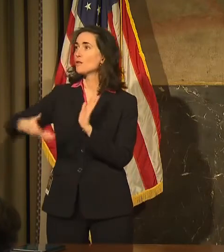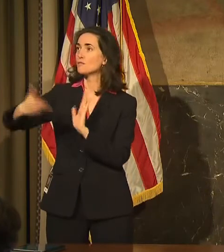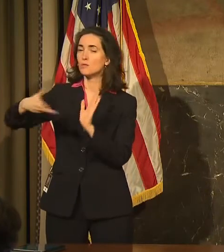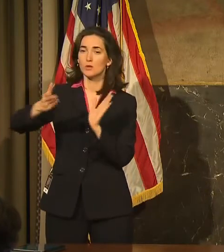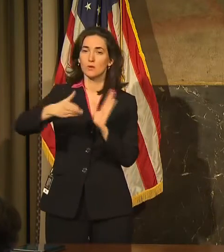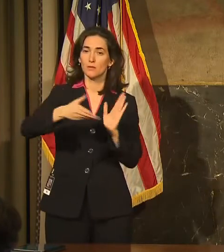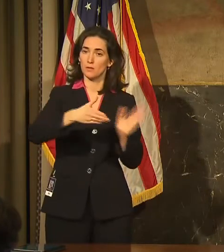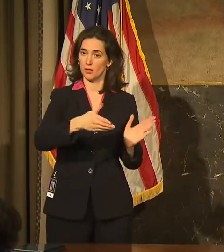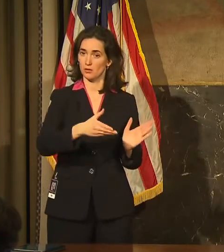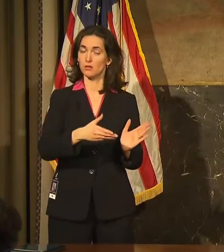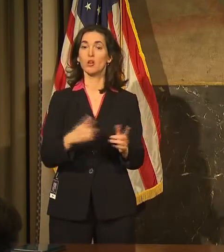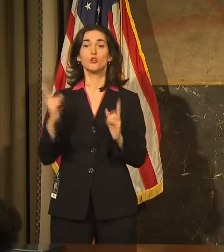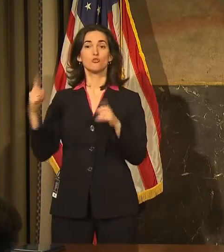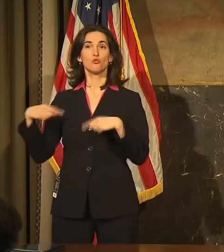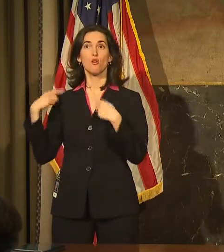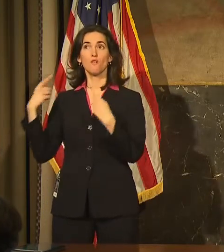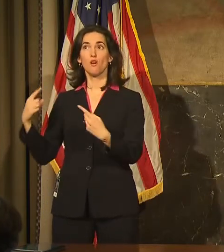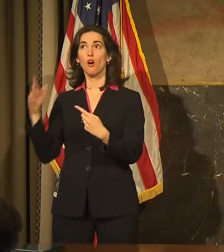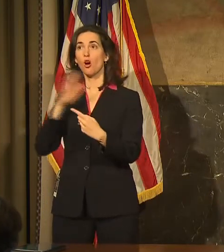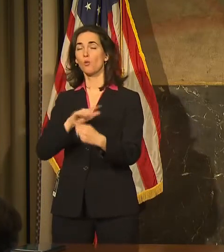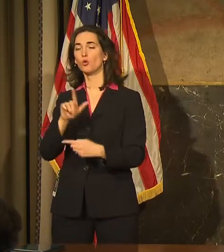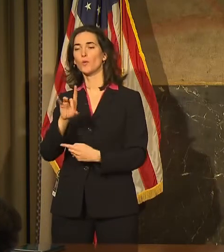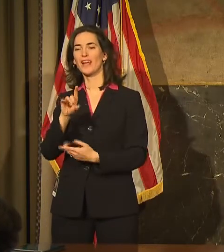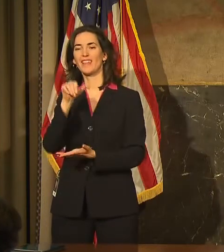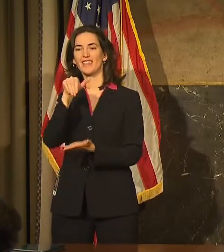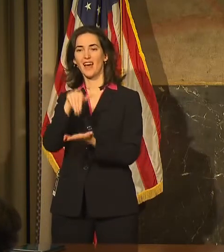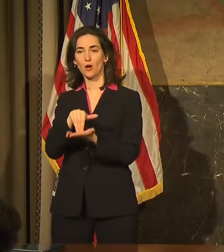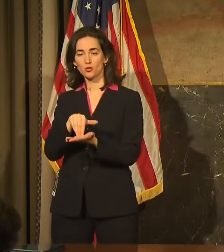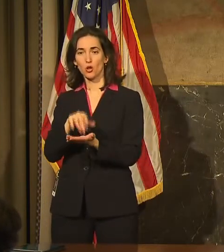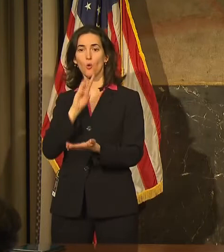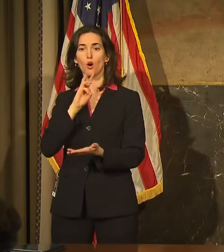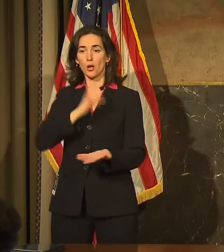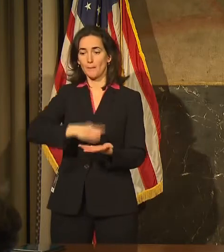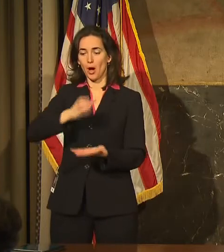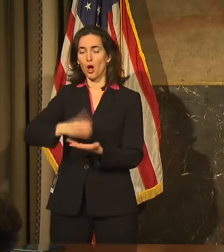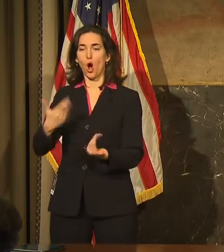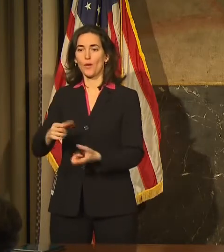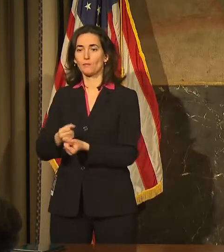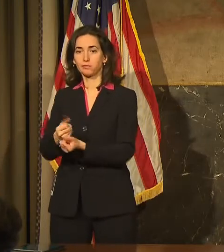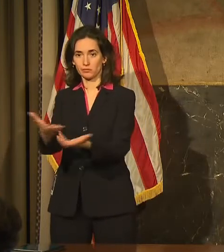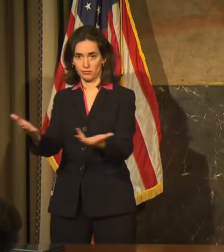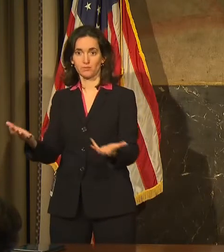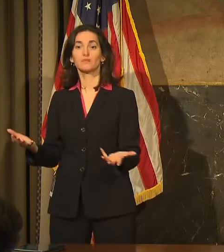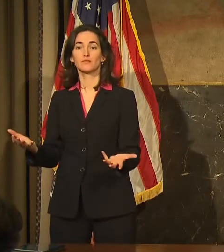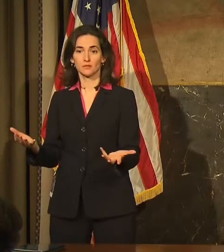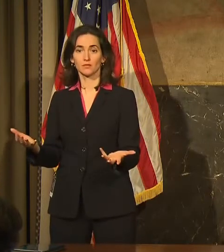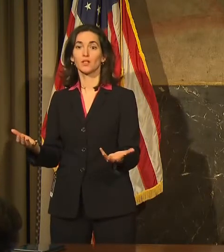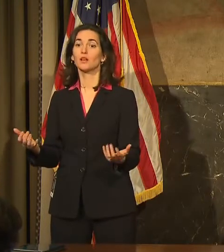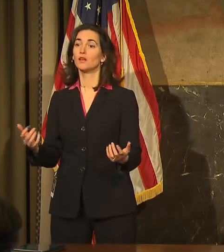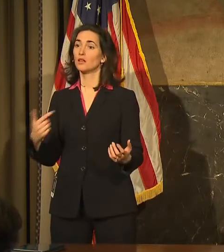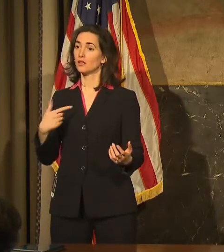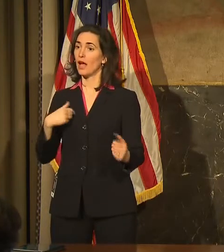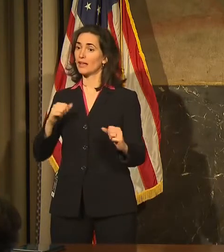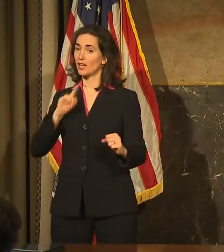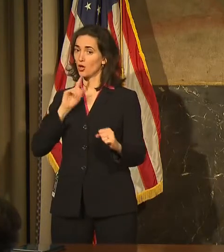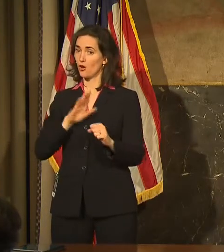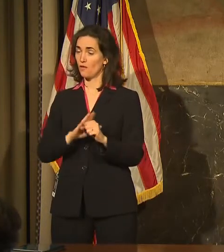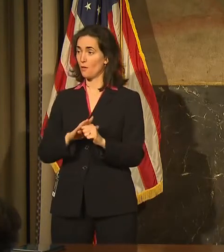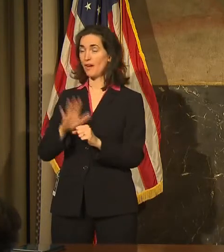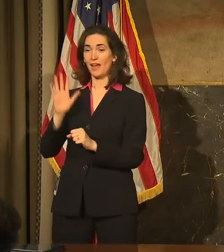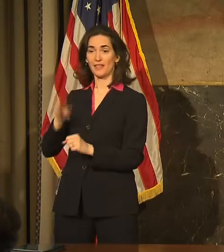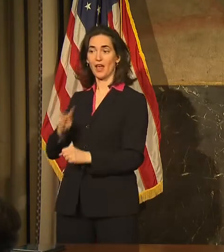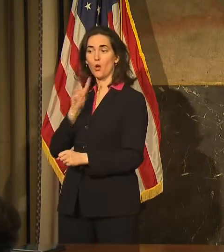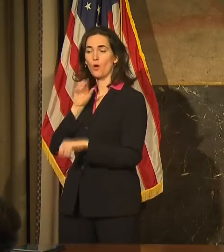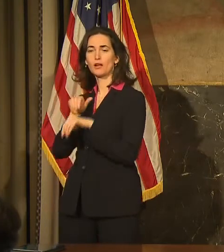They have distributed thus far about 28,000 bottles of water, and I can confirm that water's gone